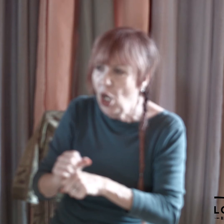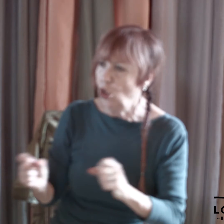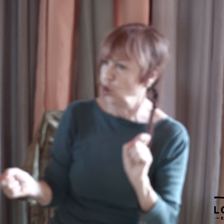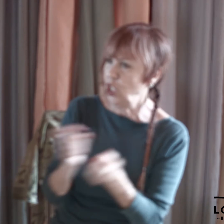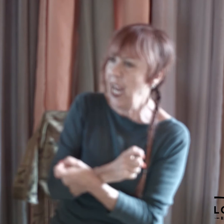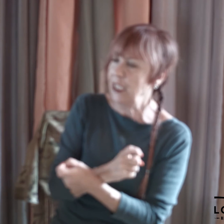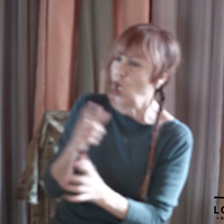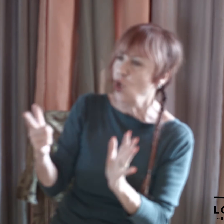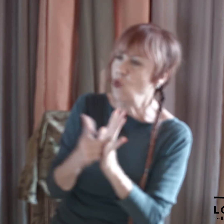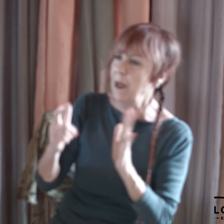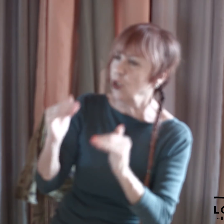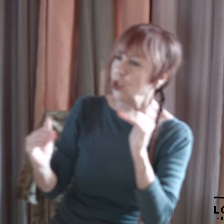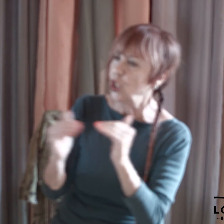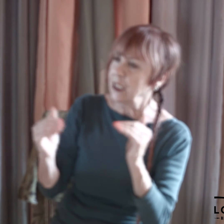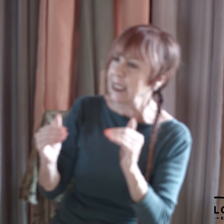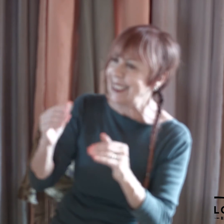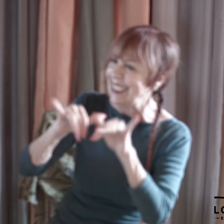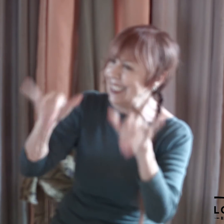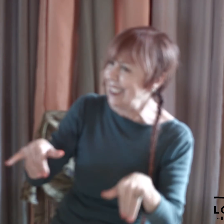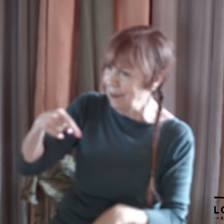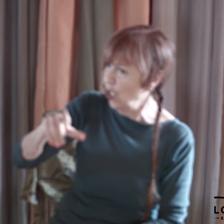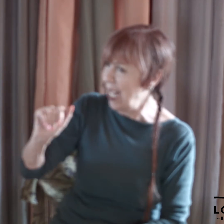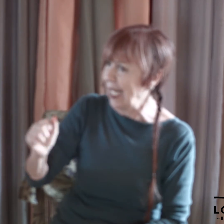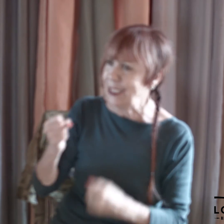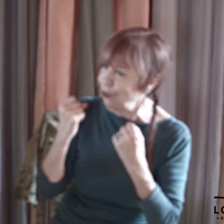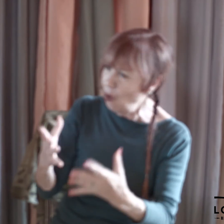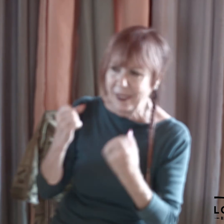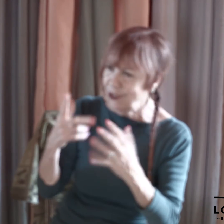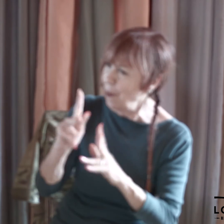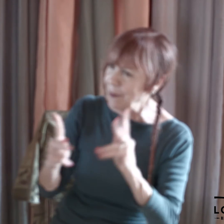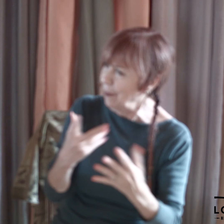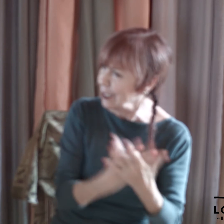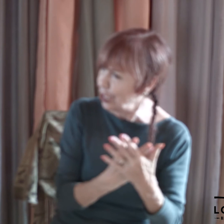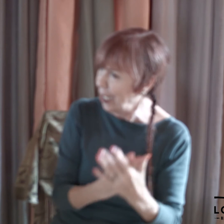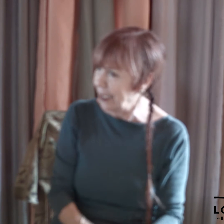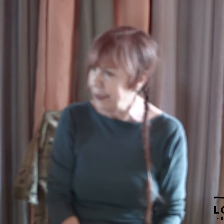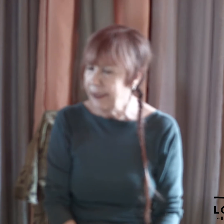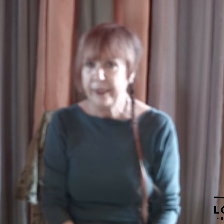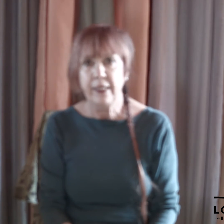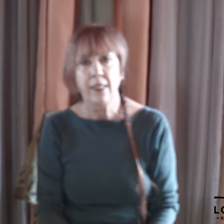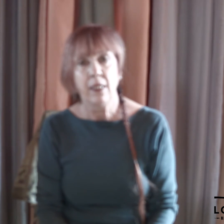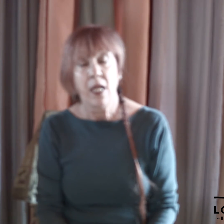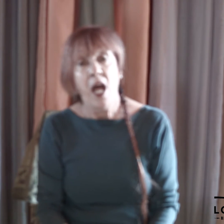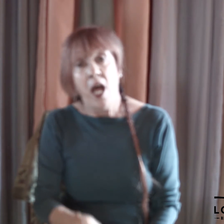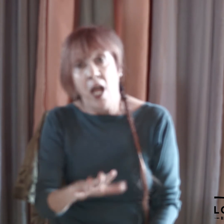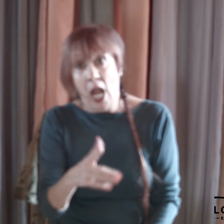system in LA, where so many people are incarcerated. Well, it's interesting. In